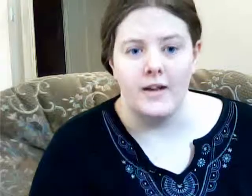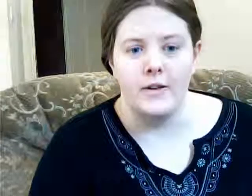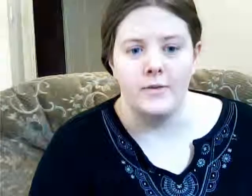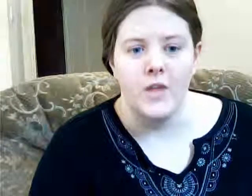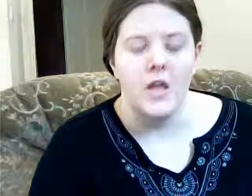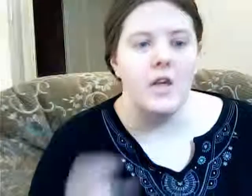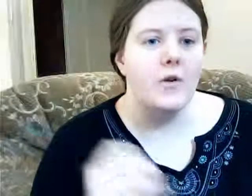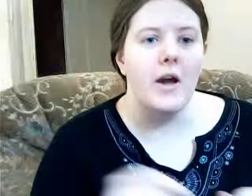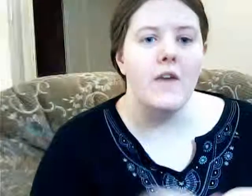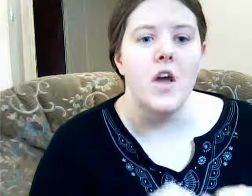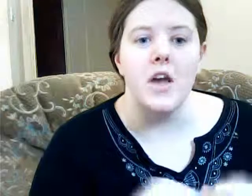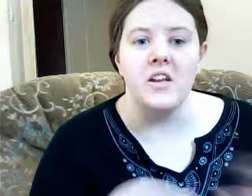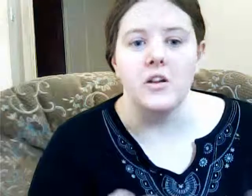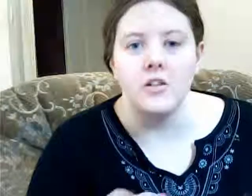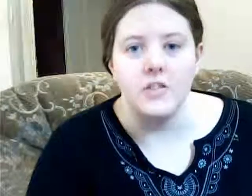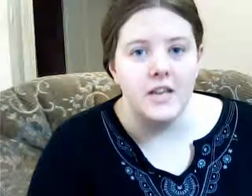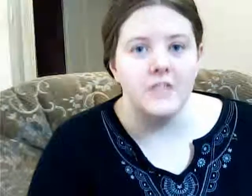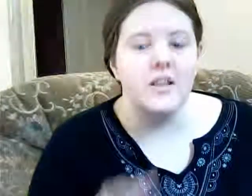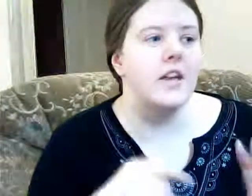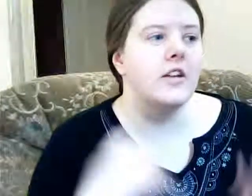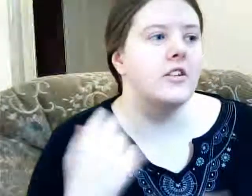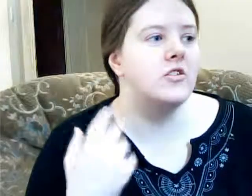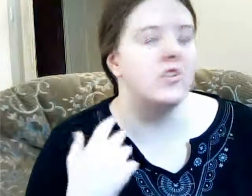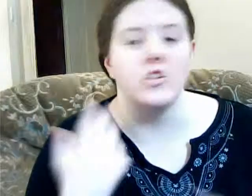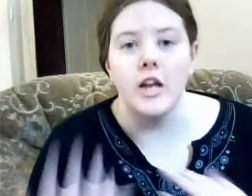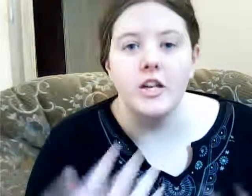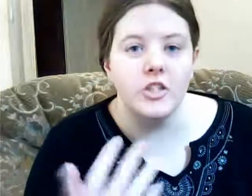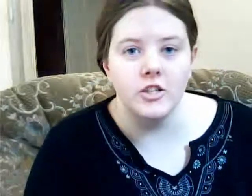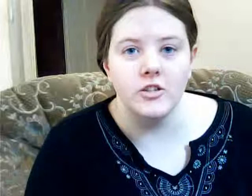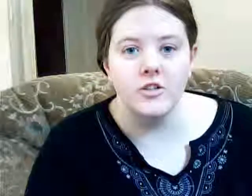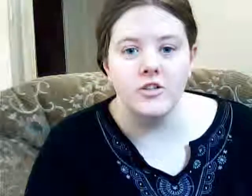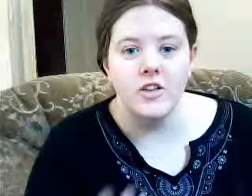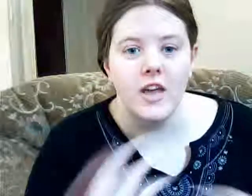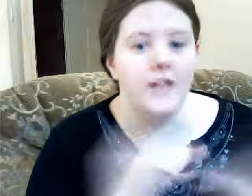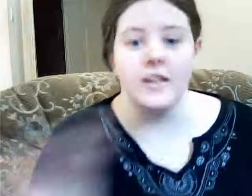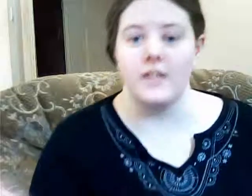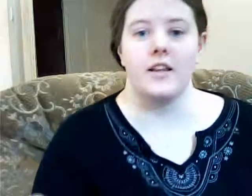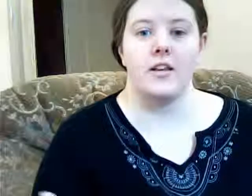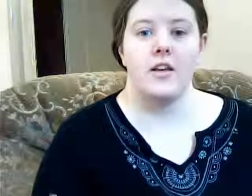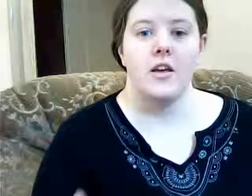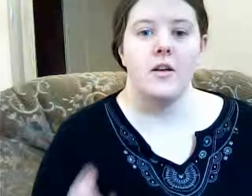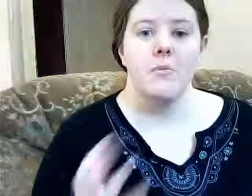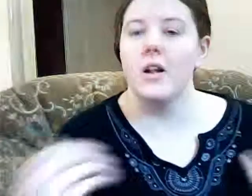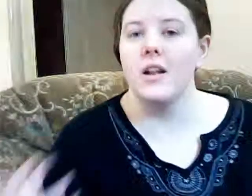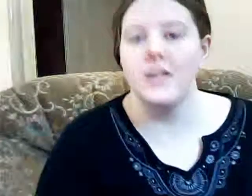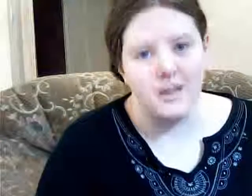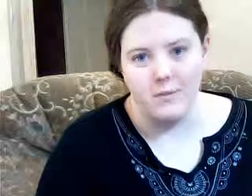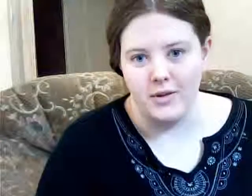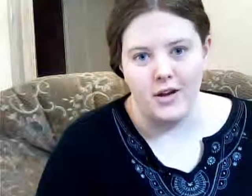if you have any ideas any suggestions anything please let me know